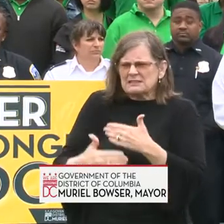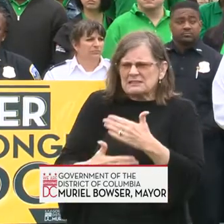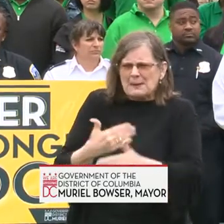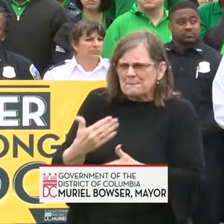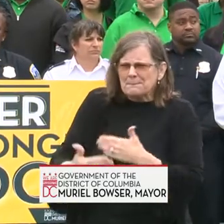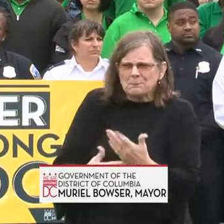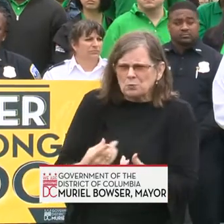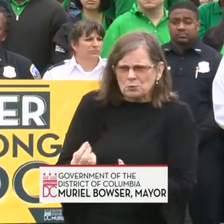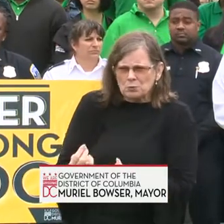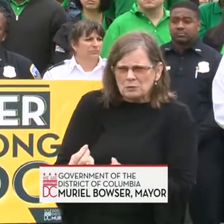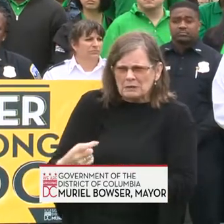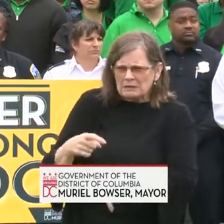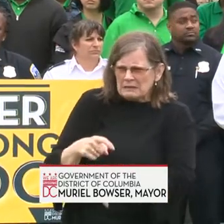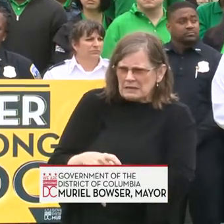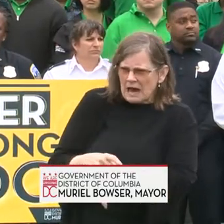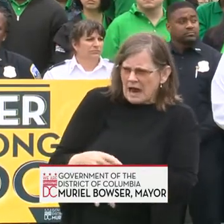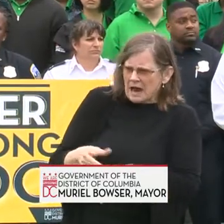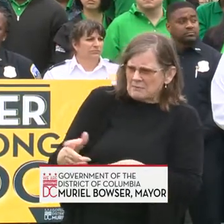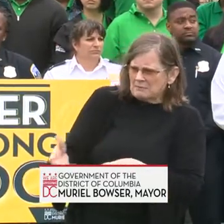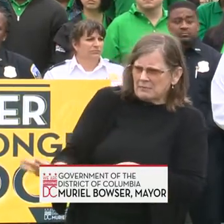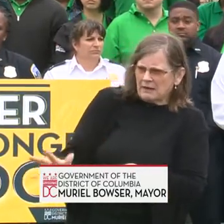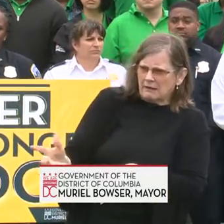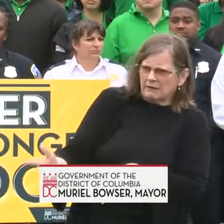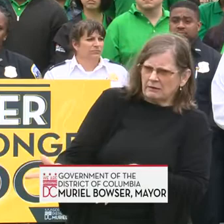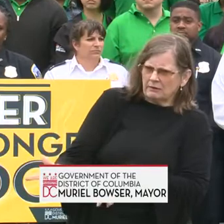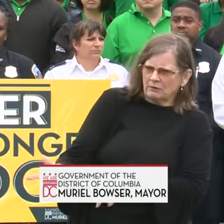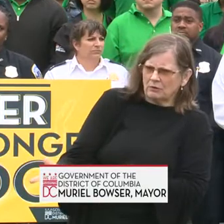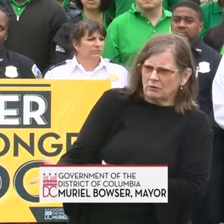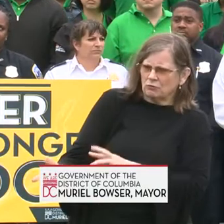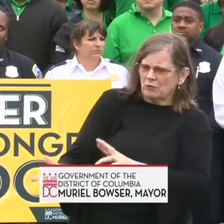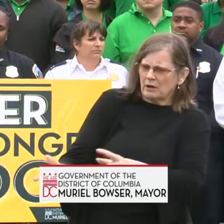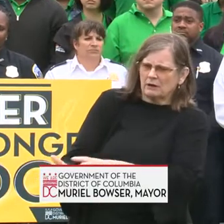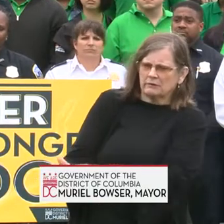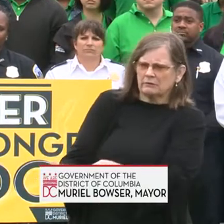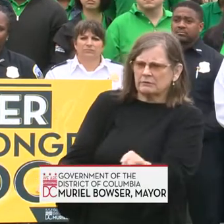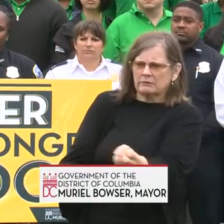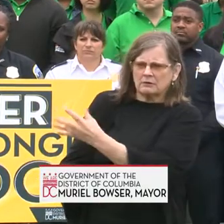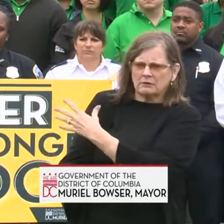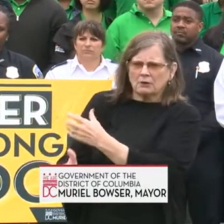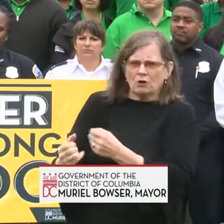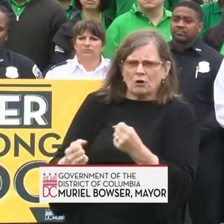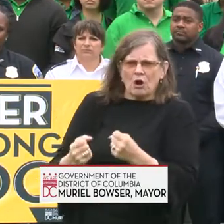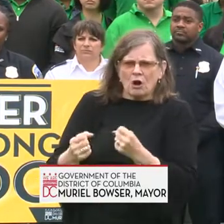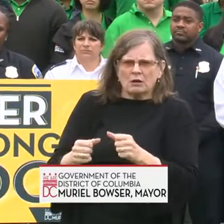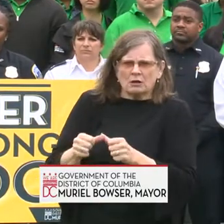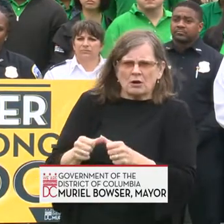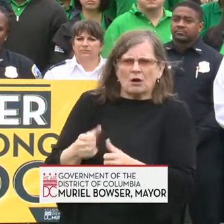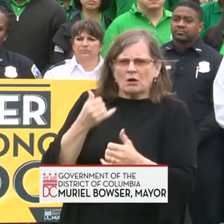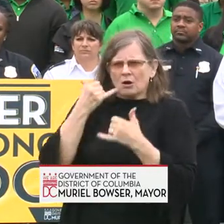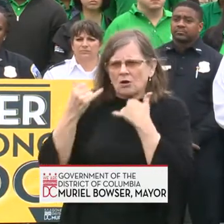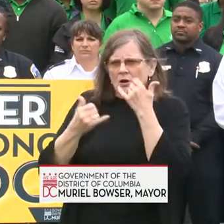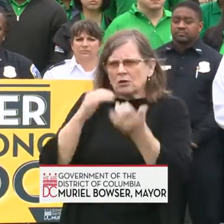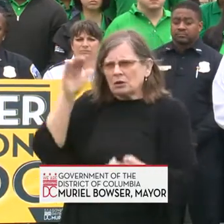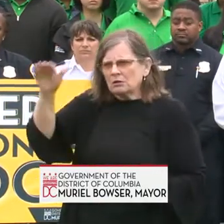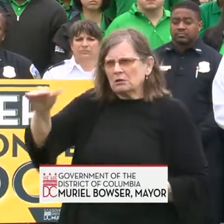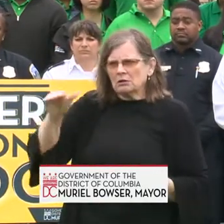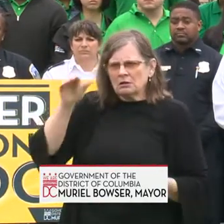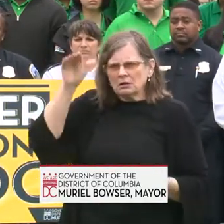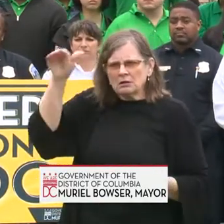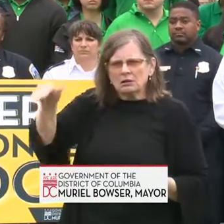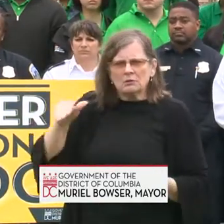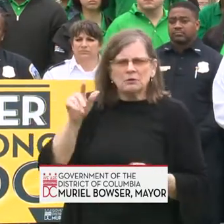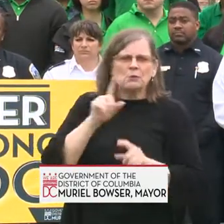time for us to see the removal of such car, so we're not continuing to call or make reports? I think a few